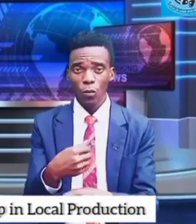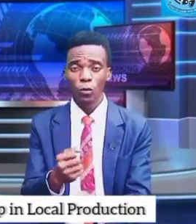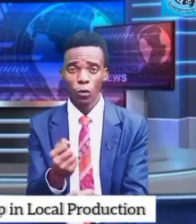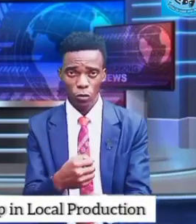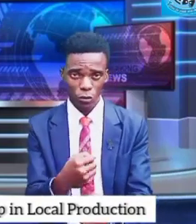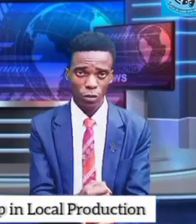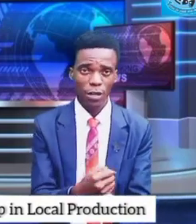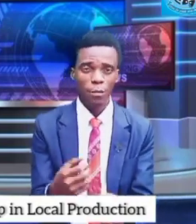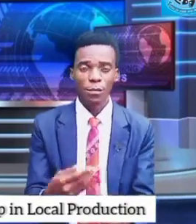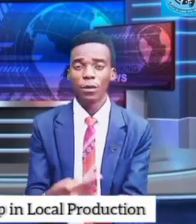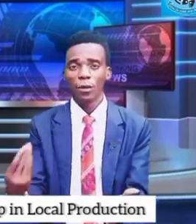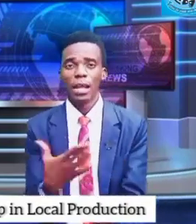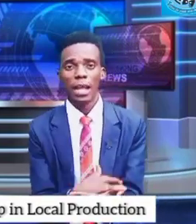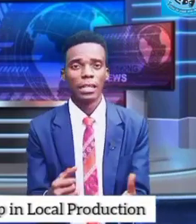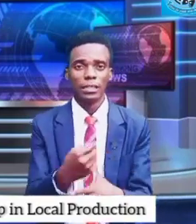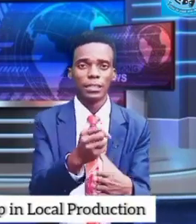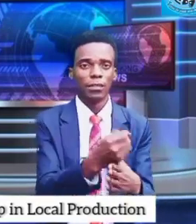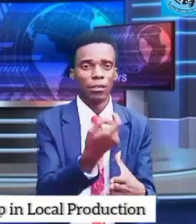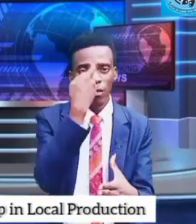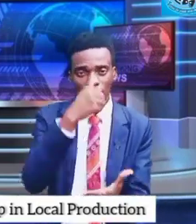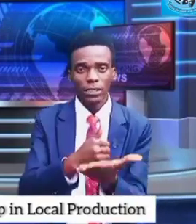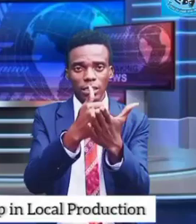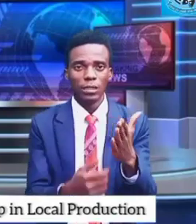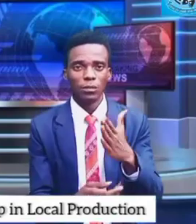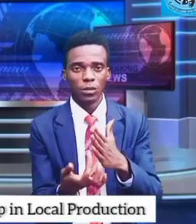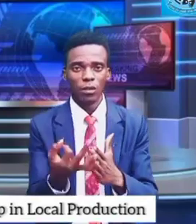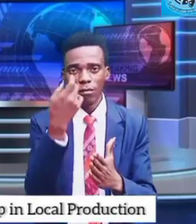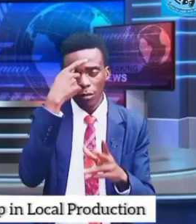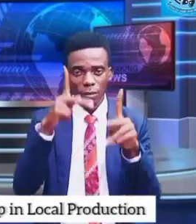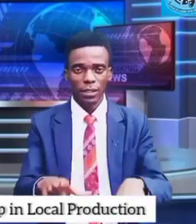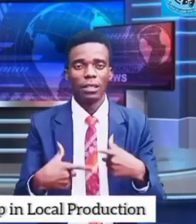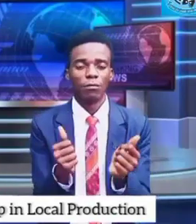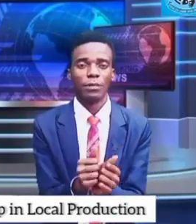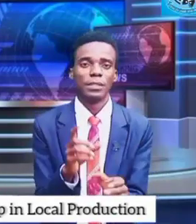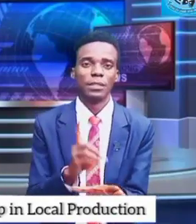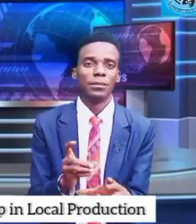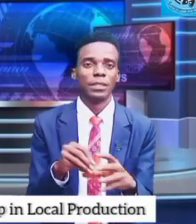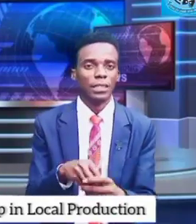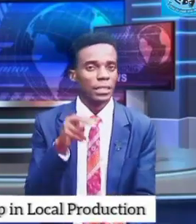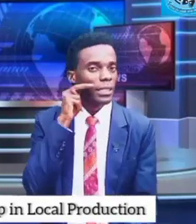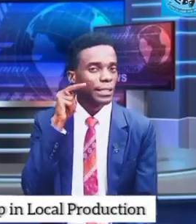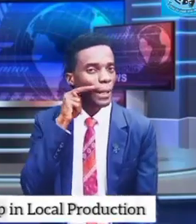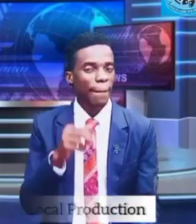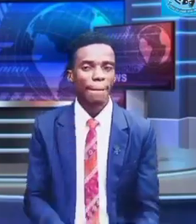of assistive technologies for persons living with disabilities in Nigeria.